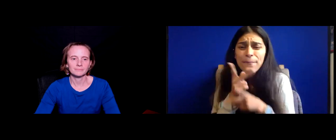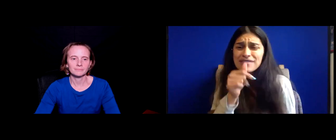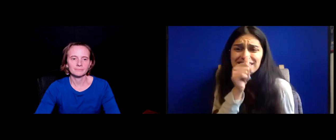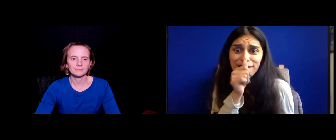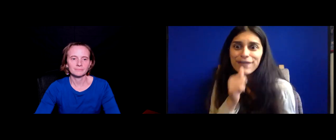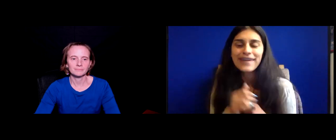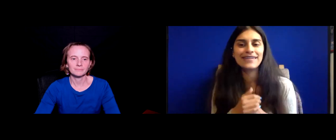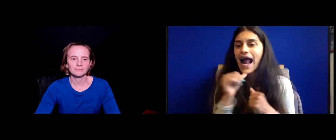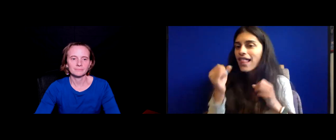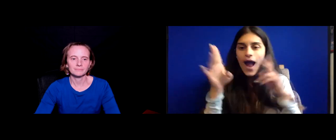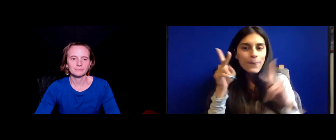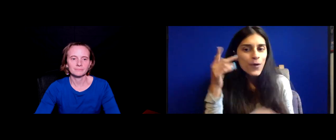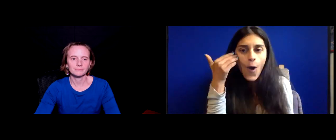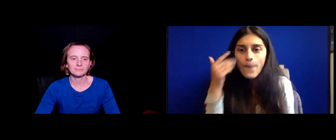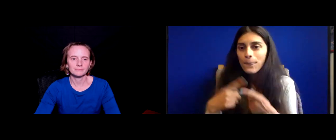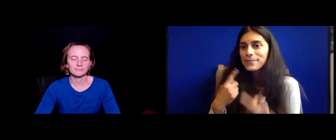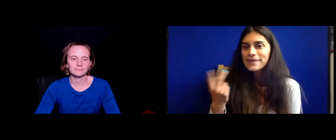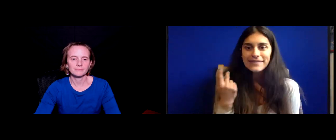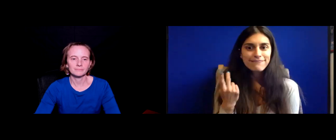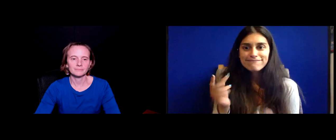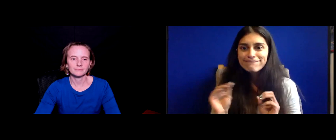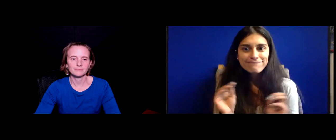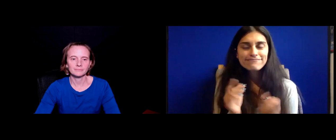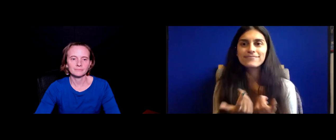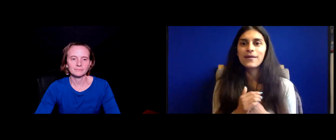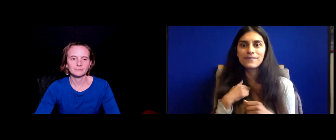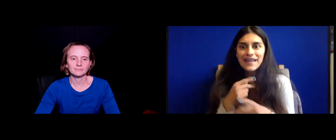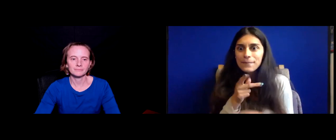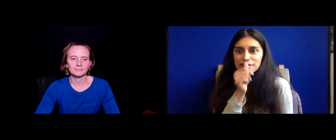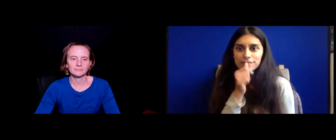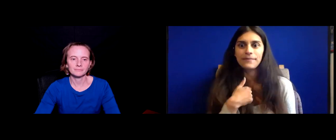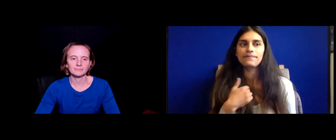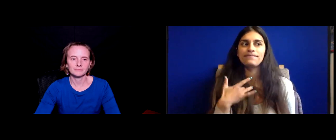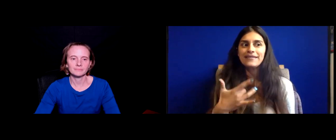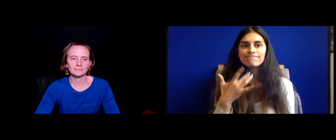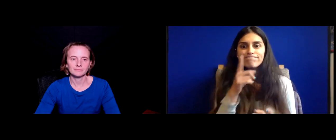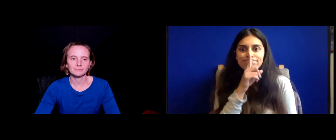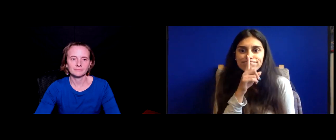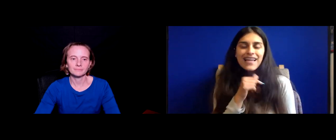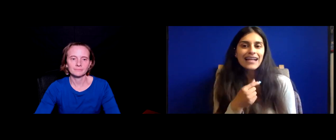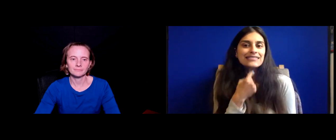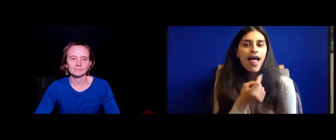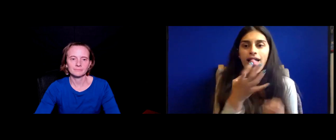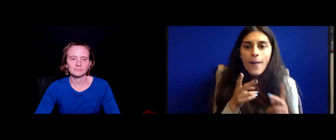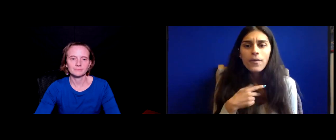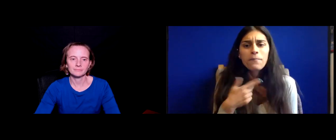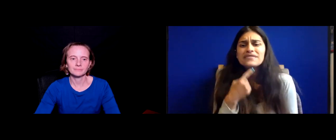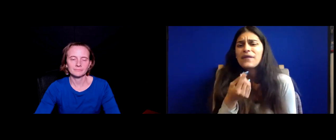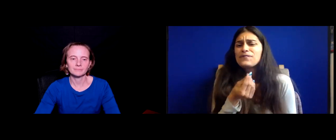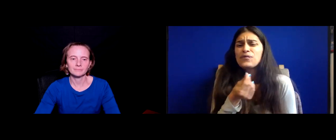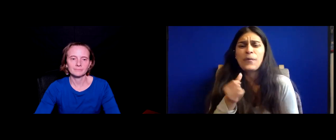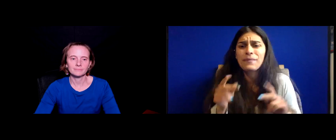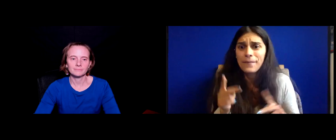And it was kind of a good thing that I was clueless, because I kept everything secret. I didn't share with a lot of people about our